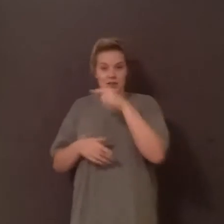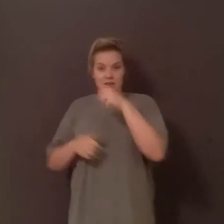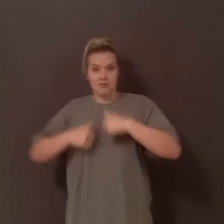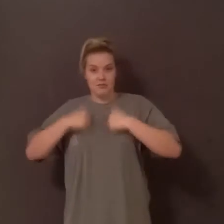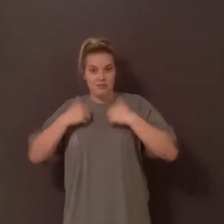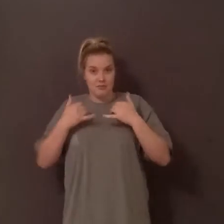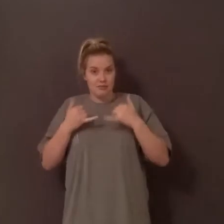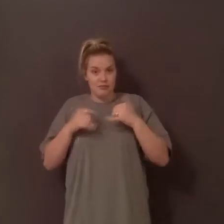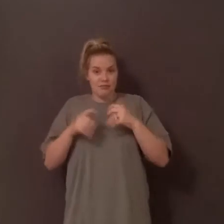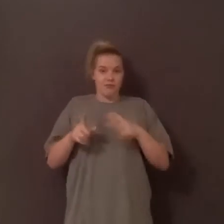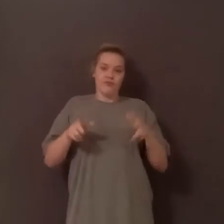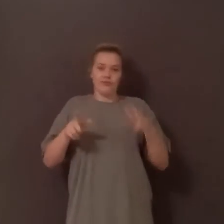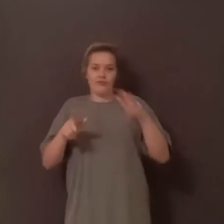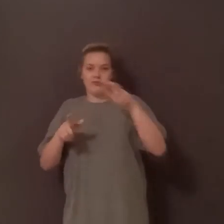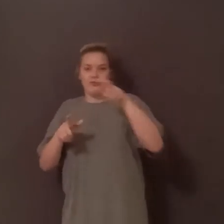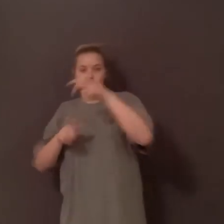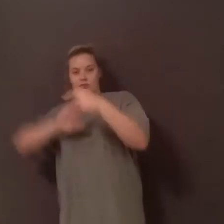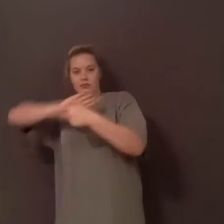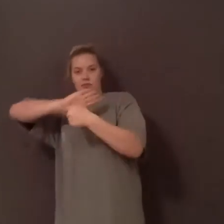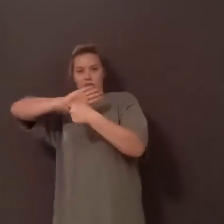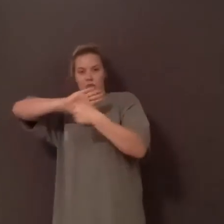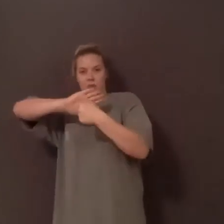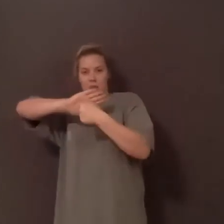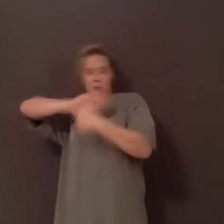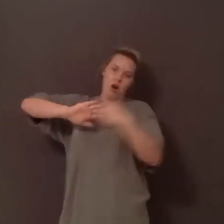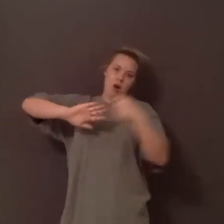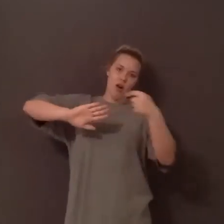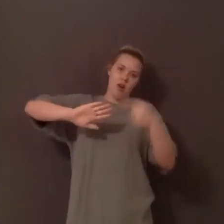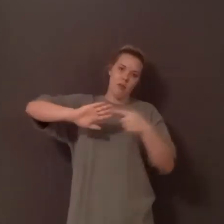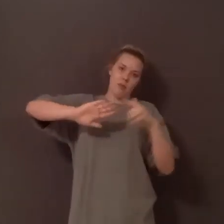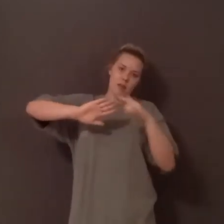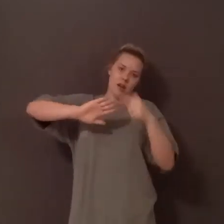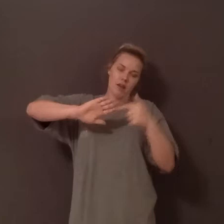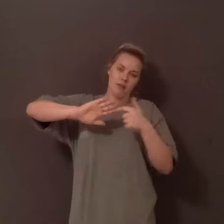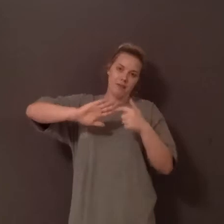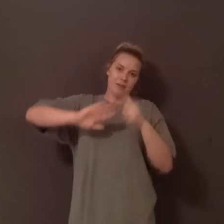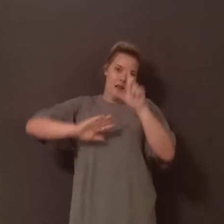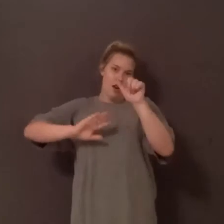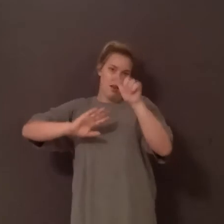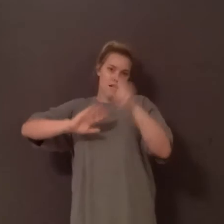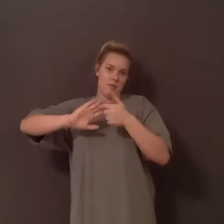him back to Scientology's birthplace and his old home, Los Angeles.